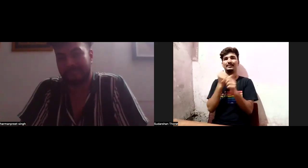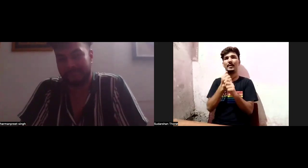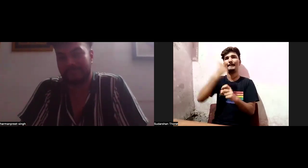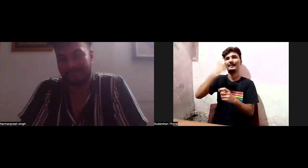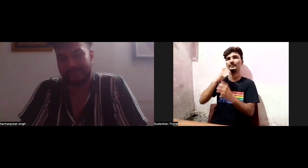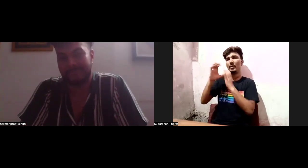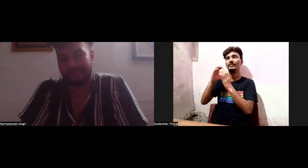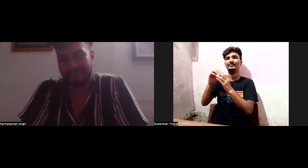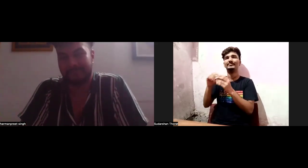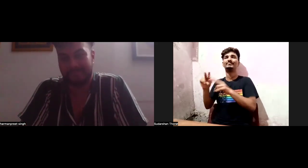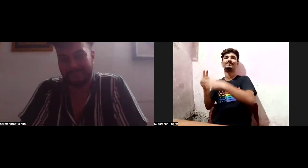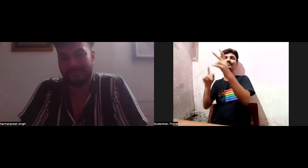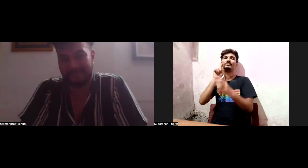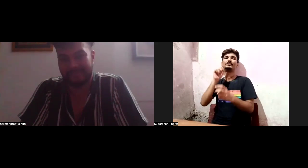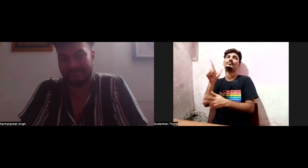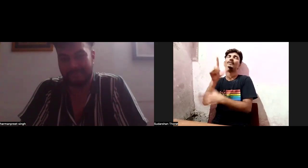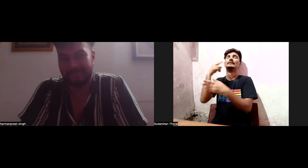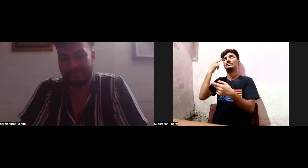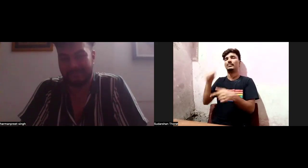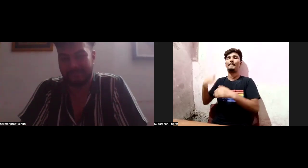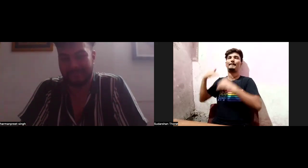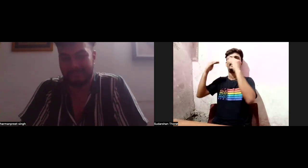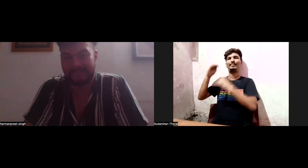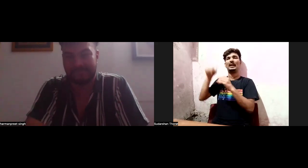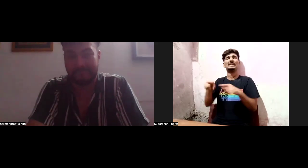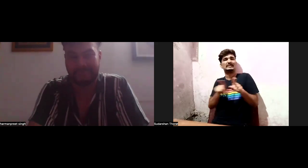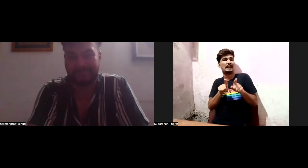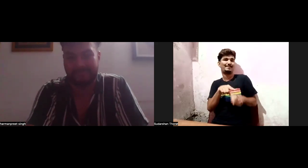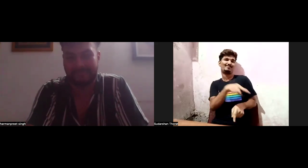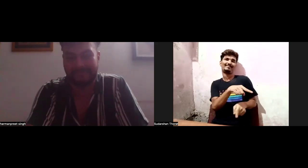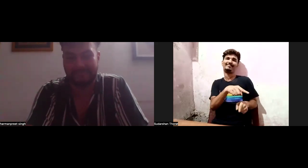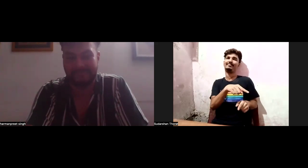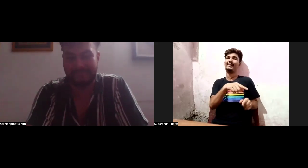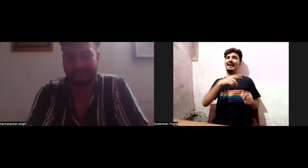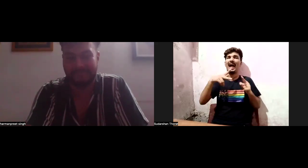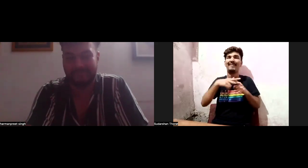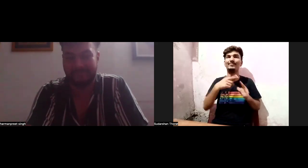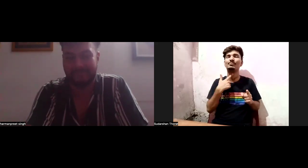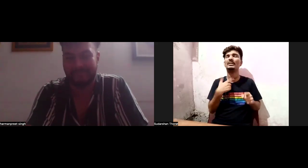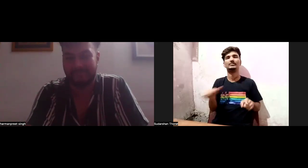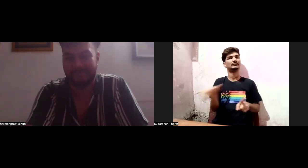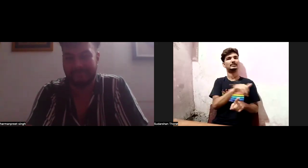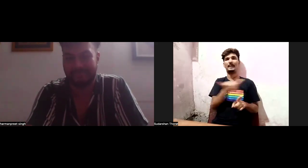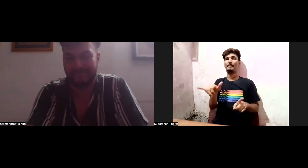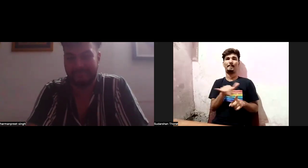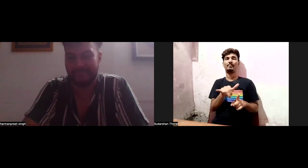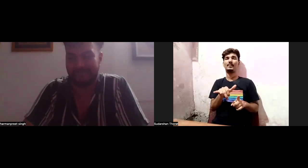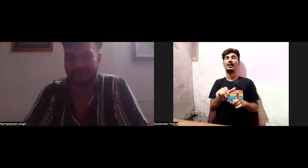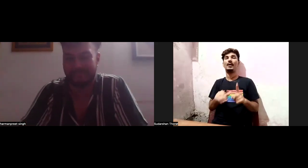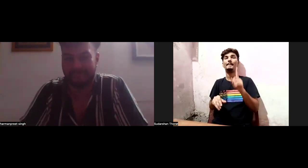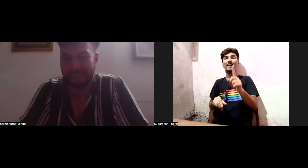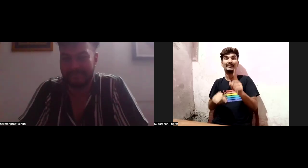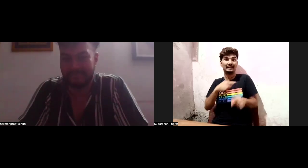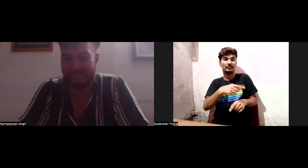person, and they are dating while they are married to the one person, they are still dating with other people as well. So this is like same